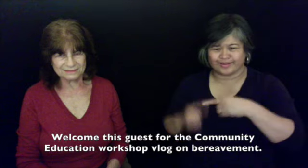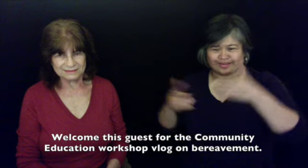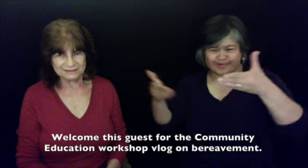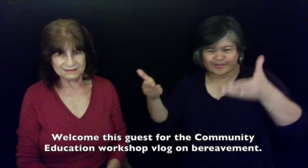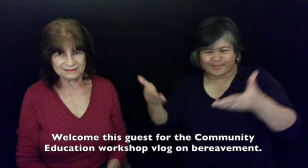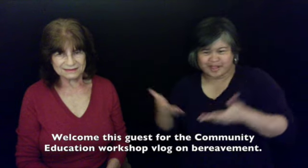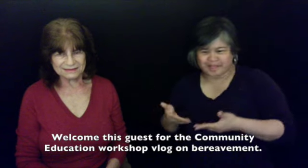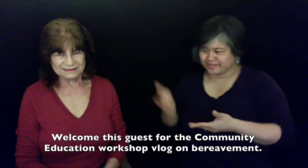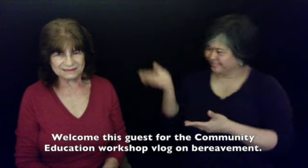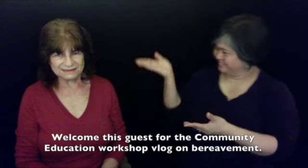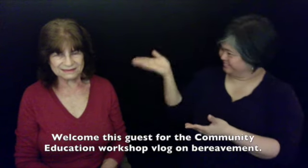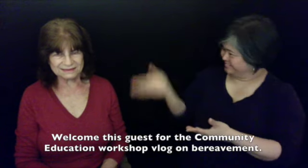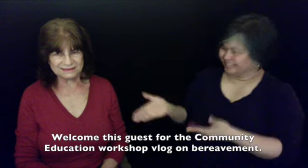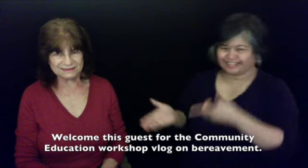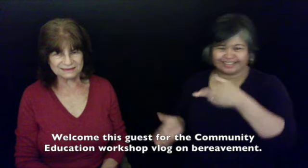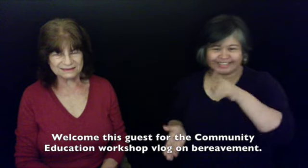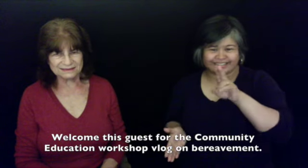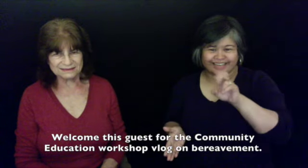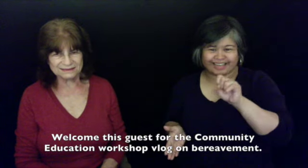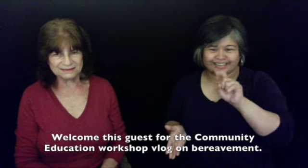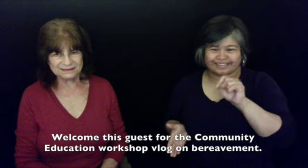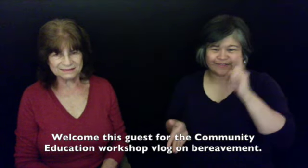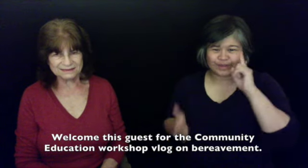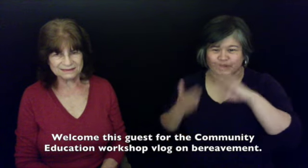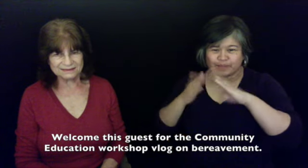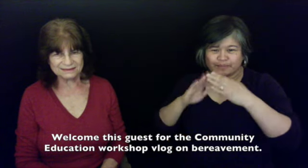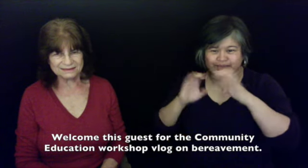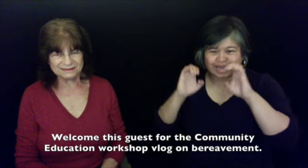Welcome this guest to the Community Education Workshop vlog on bereavement.